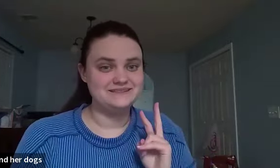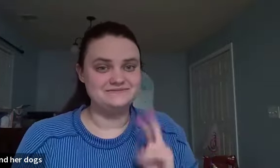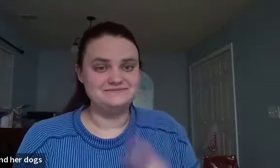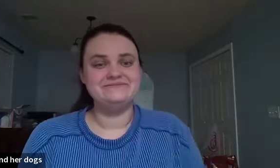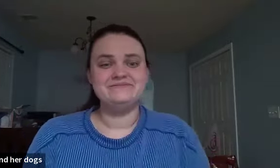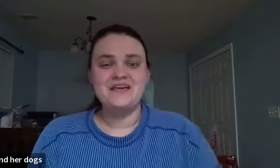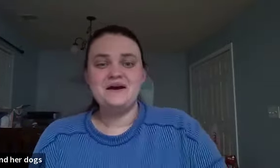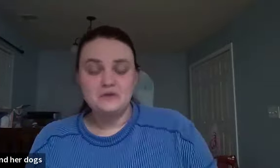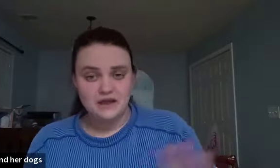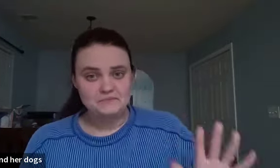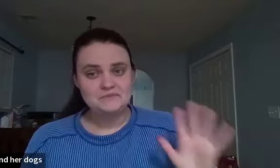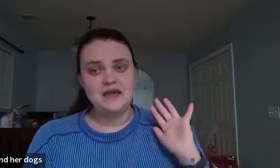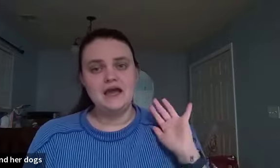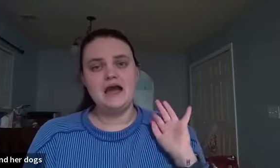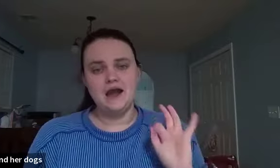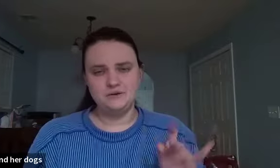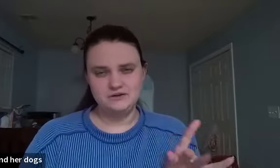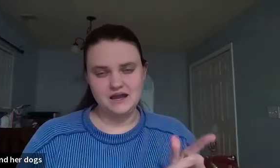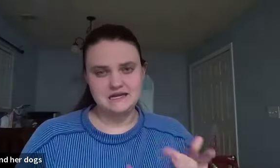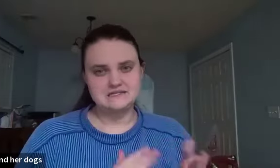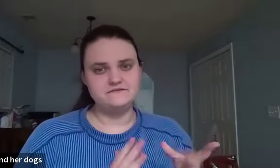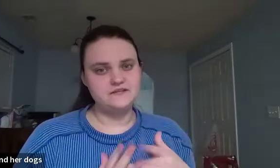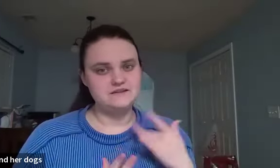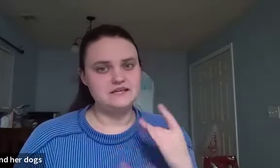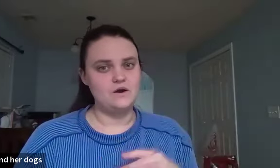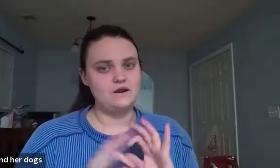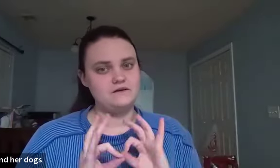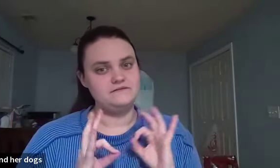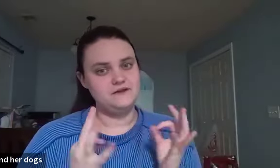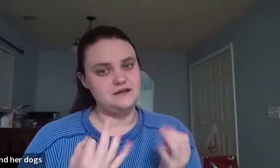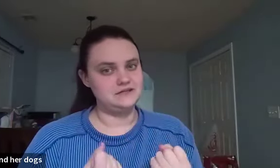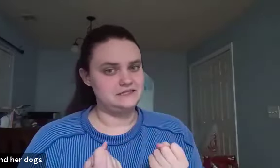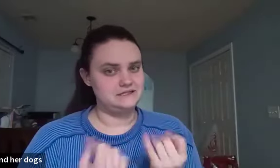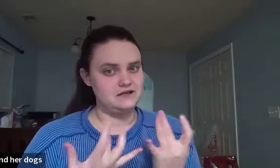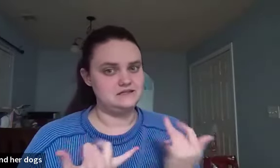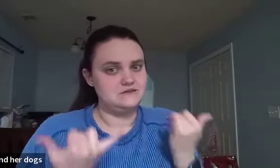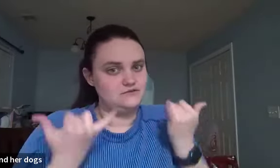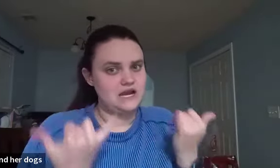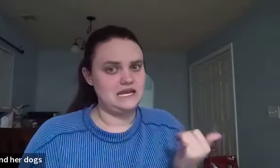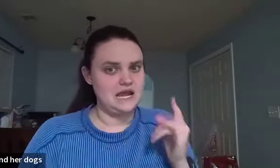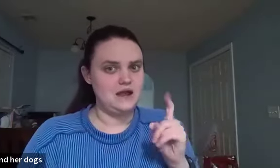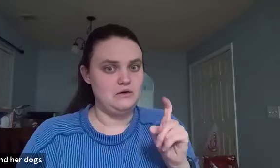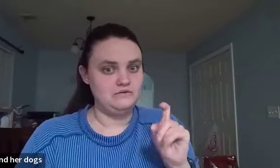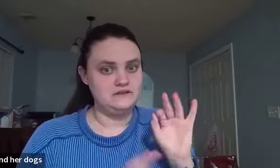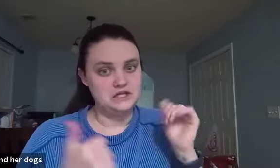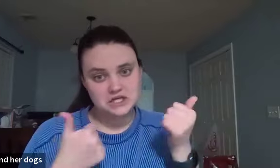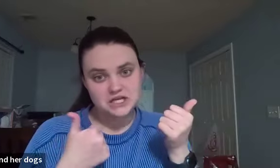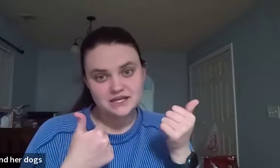twins. Okay, how are you guys feeling on our family signs as of right now? Feeling